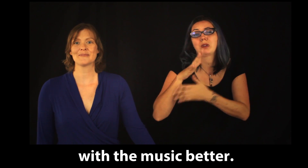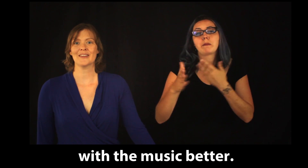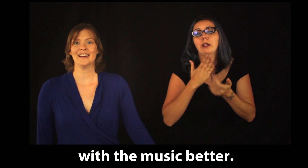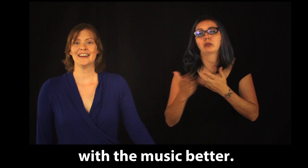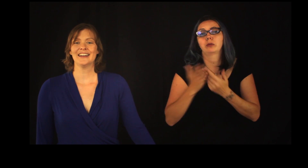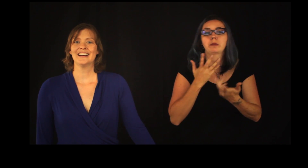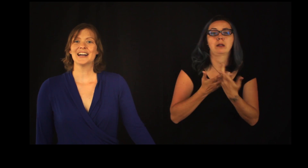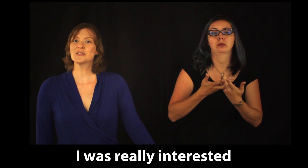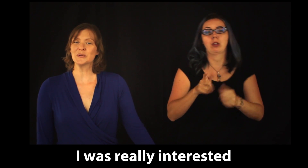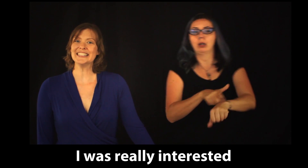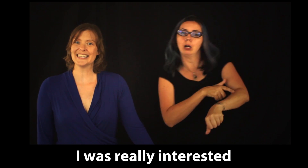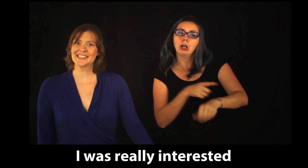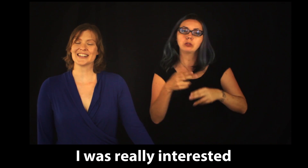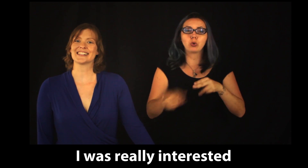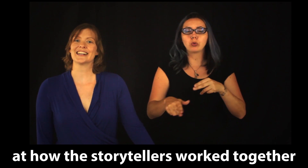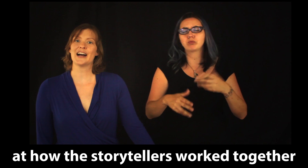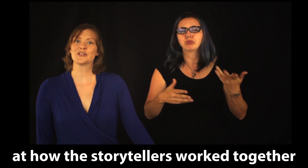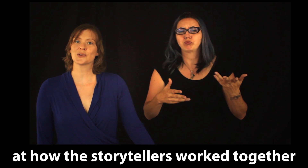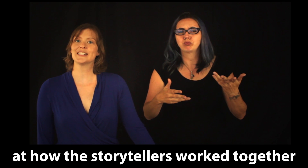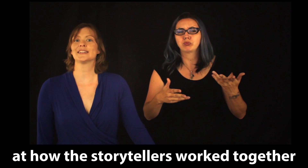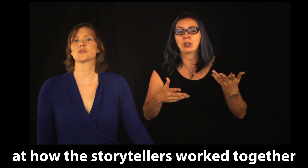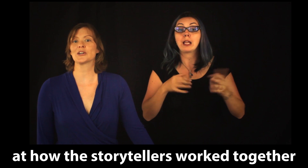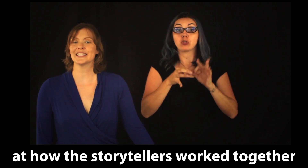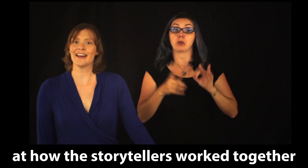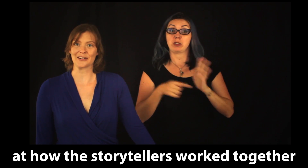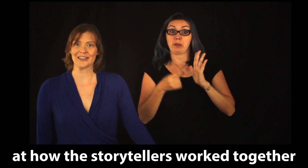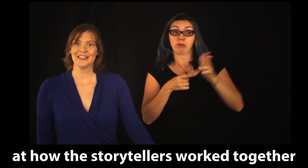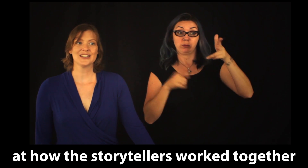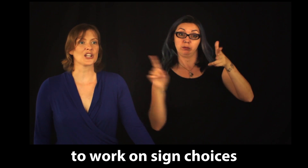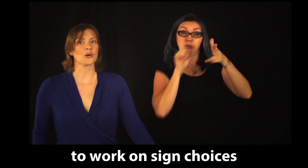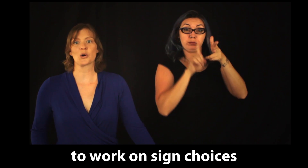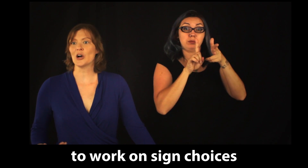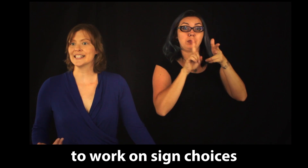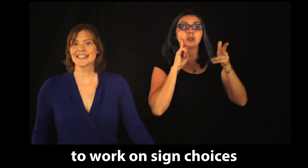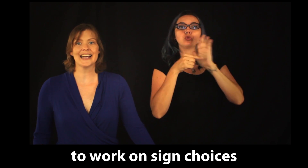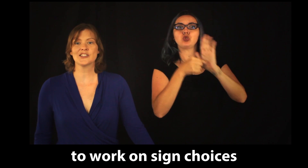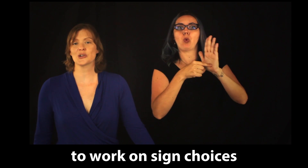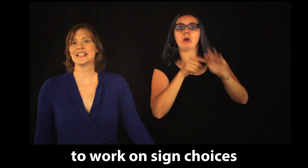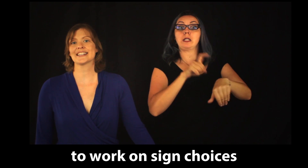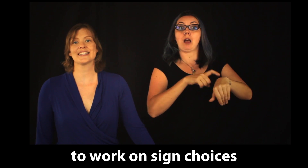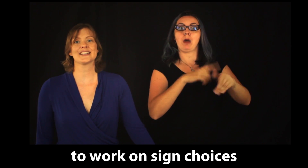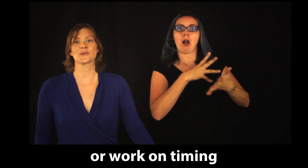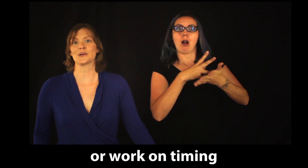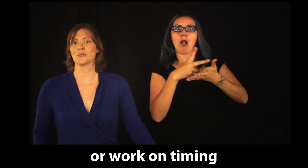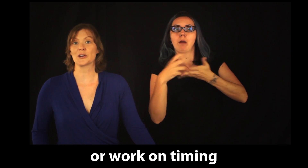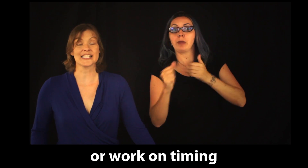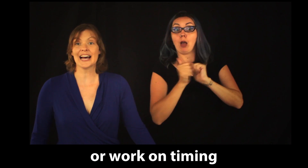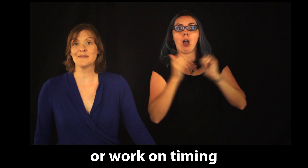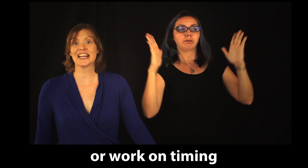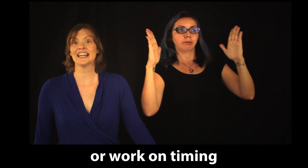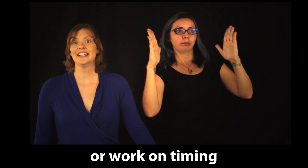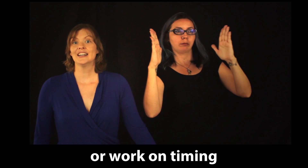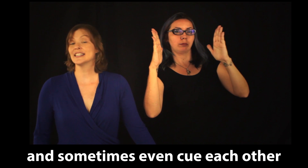better. I was really interested at how the storytellers worked together to work on sign choices or work